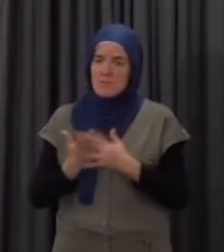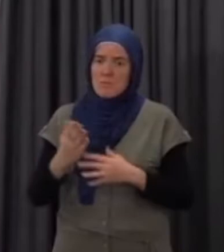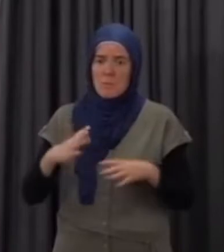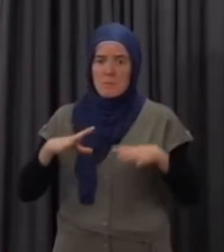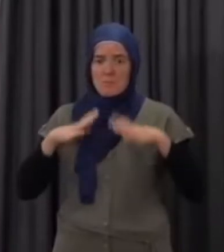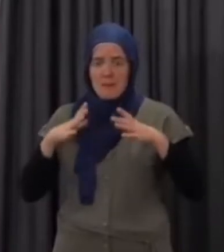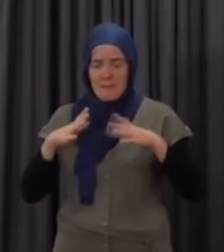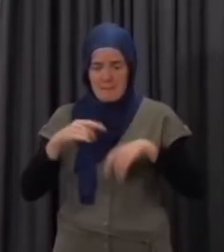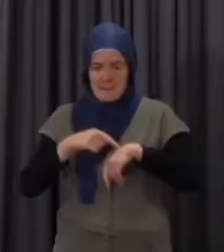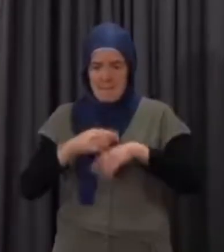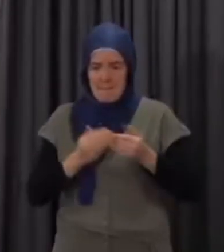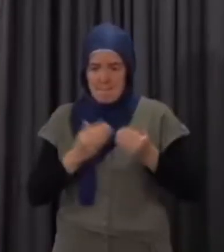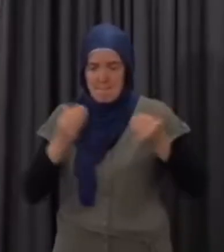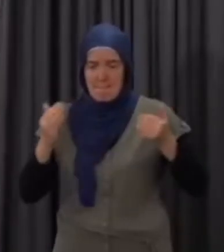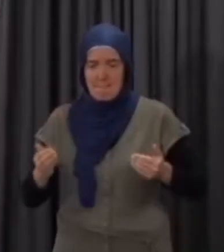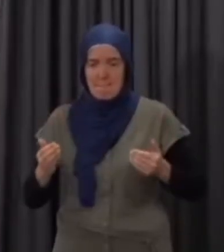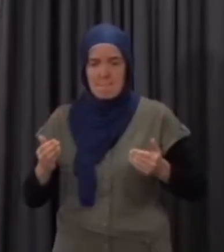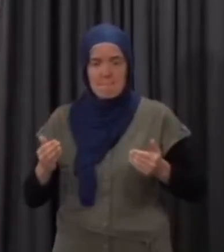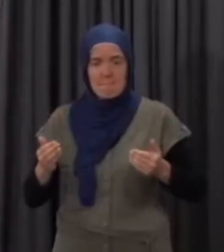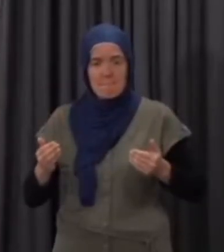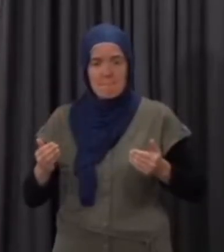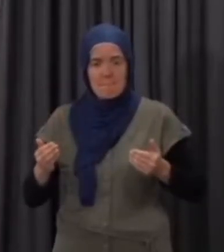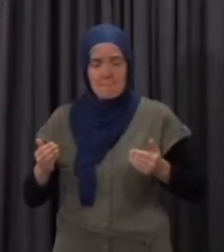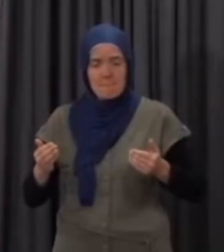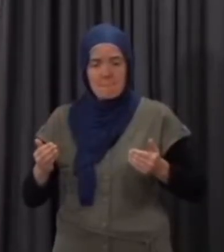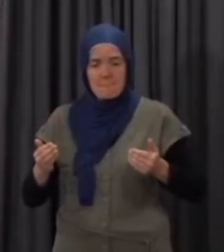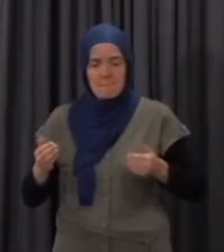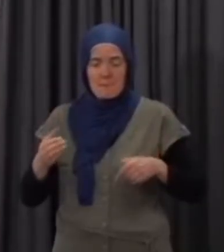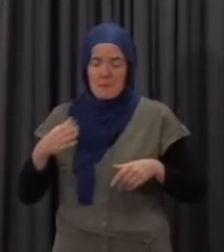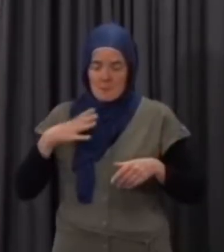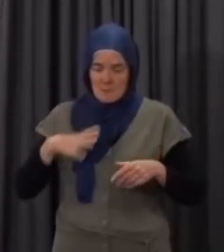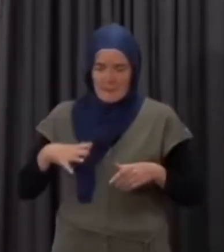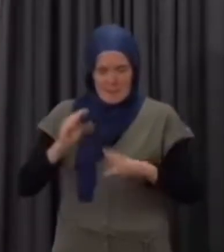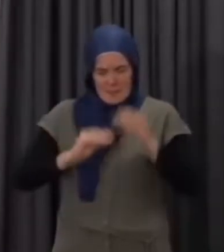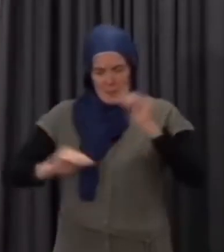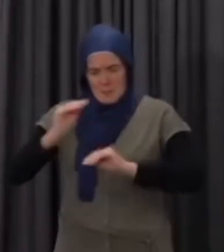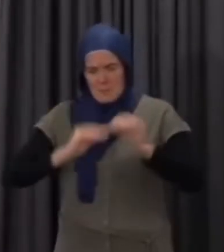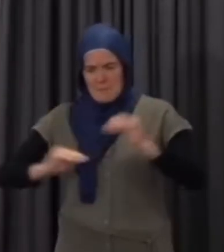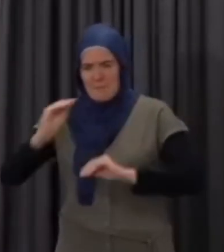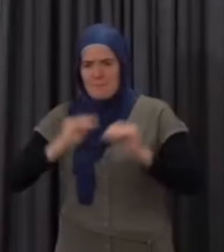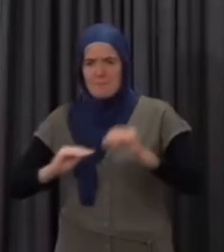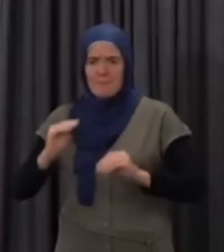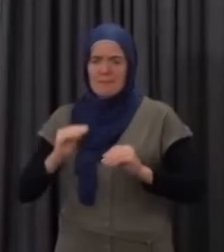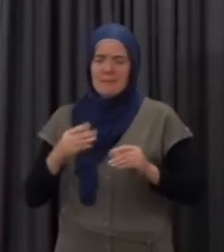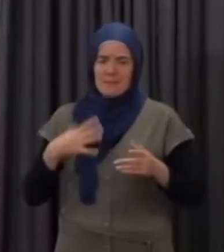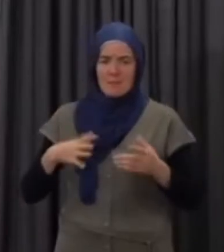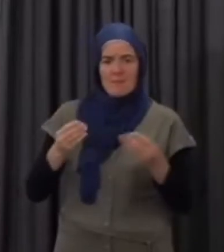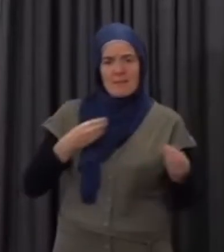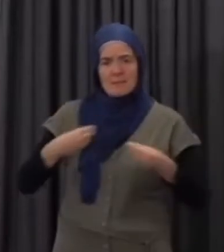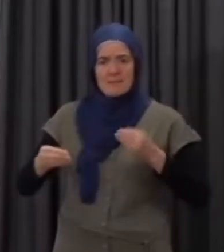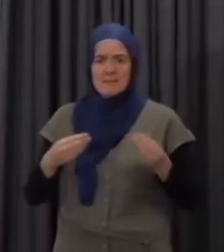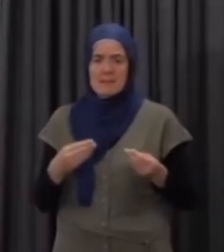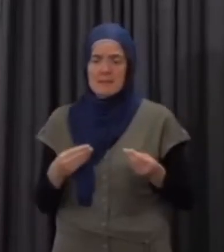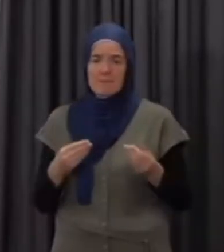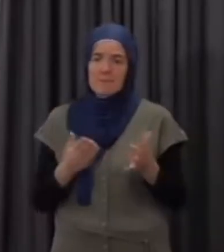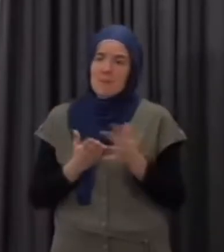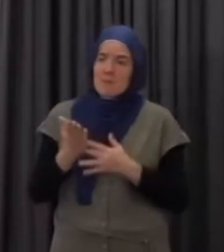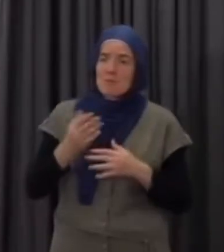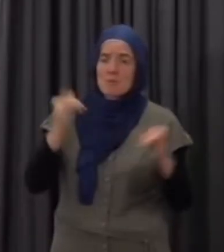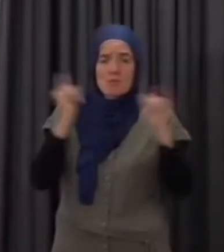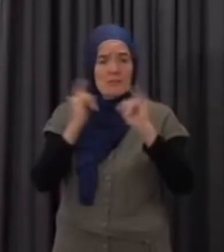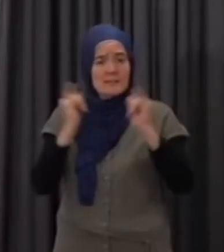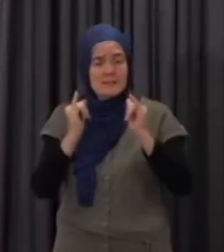because we know that the system works at pressure, we had to give some flexibility in the time. So inevitably, even in the middle of a crisis, there is learning to be